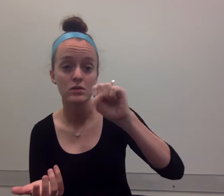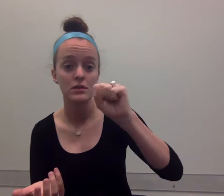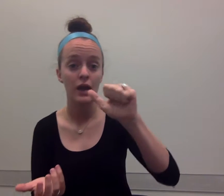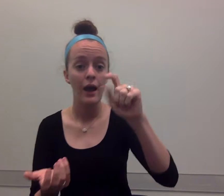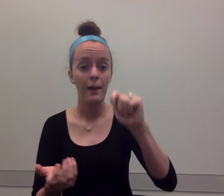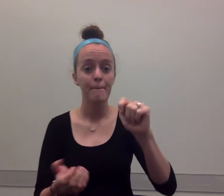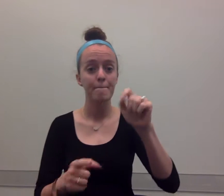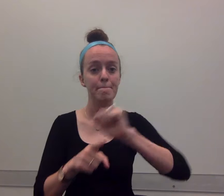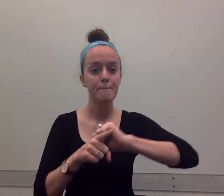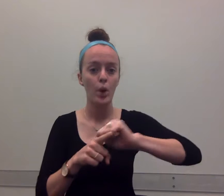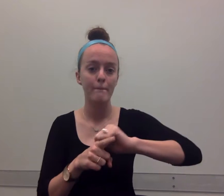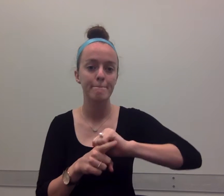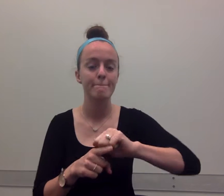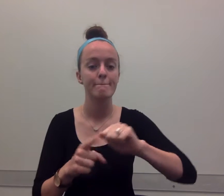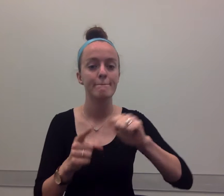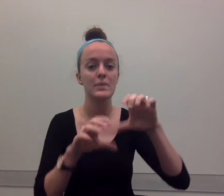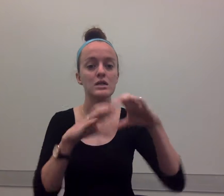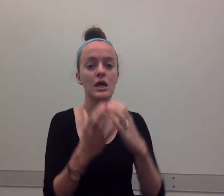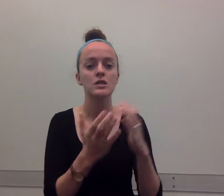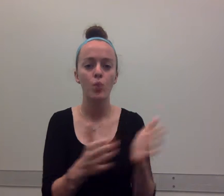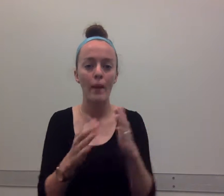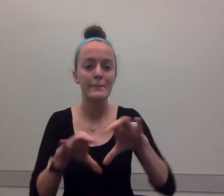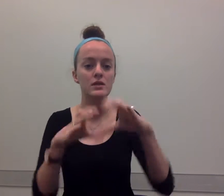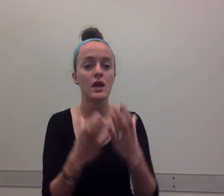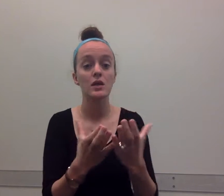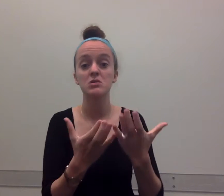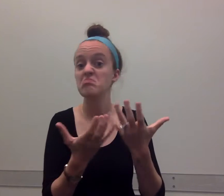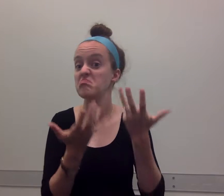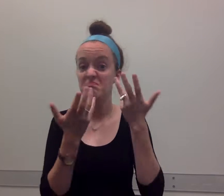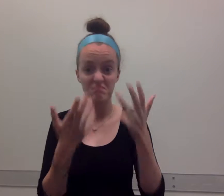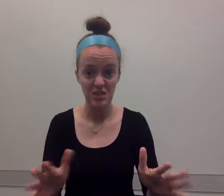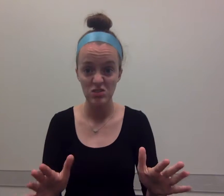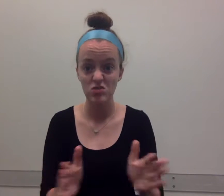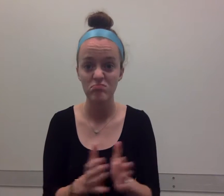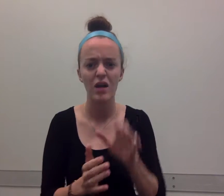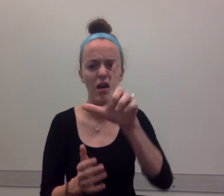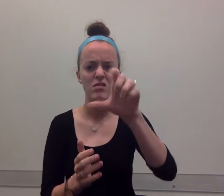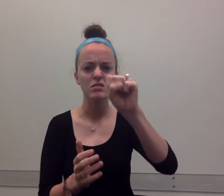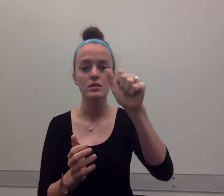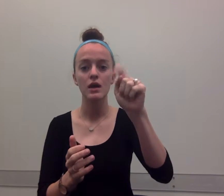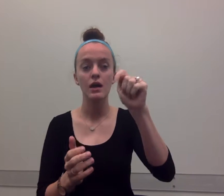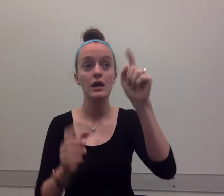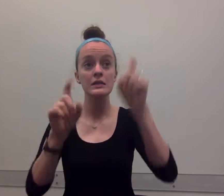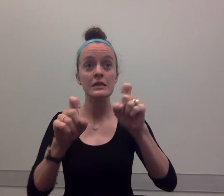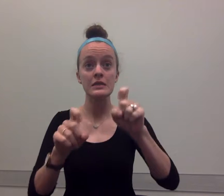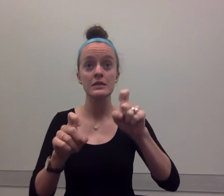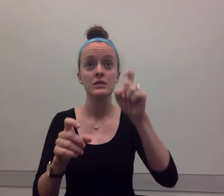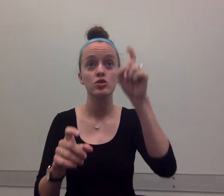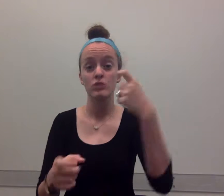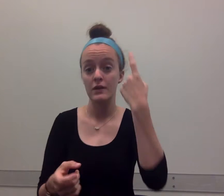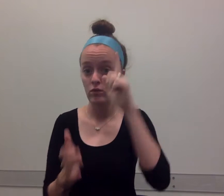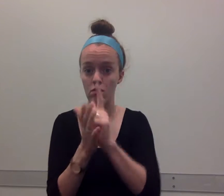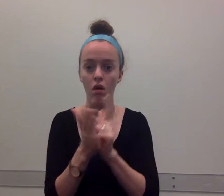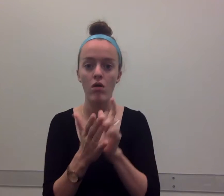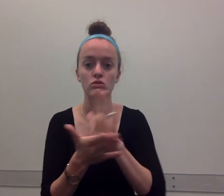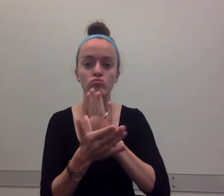school. I'd already taken a prep class for the LSAT, and I decided to pursue that and follow through